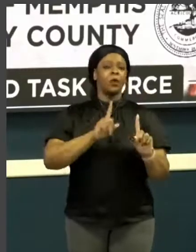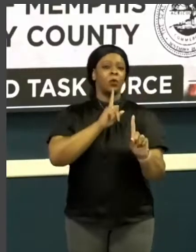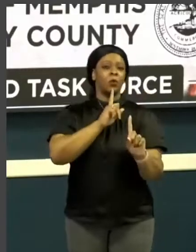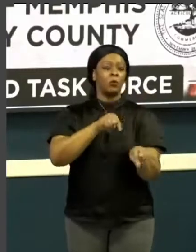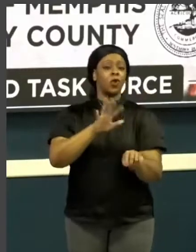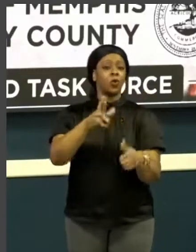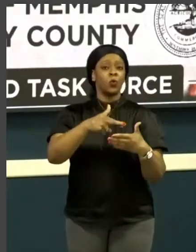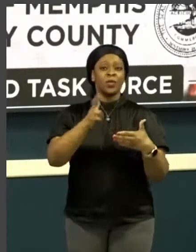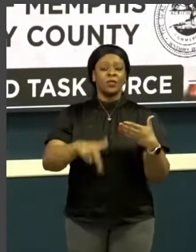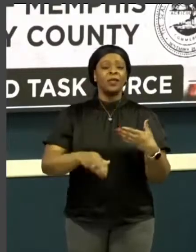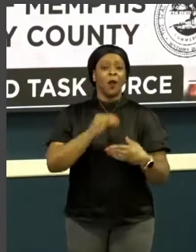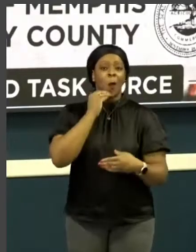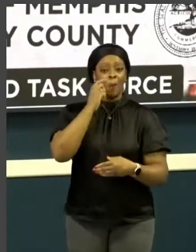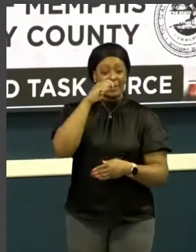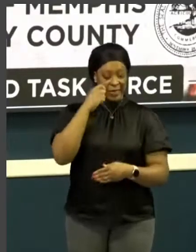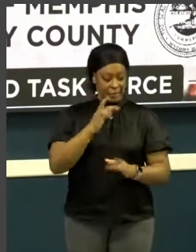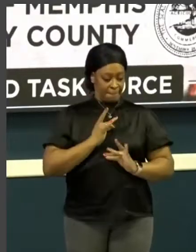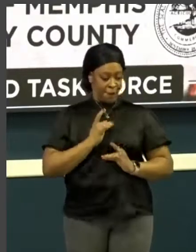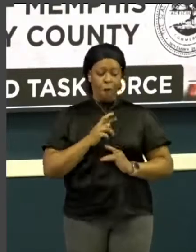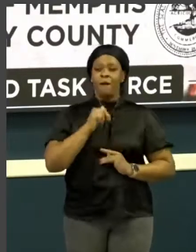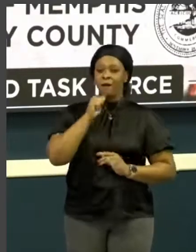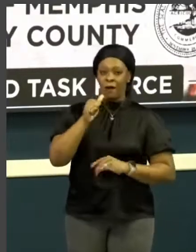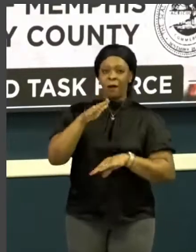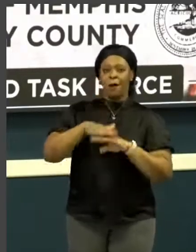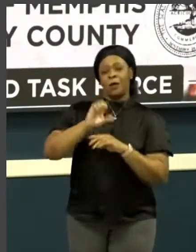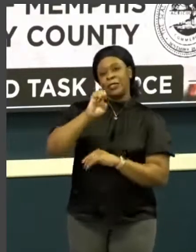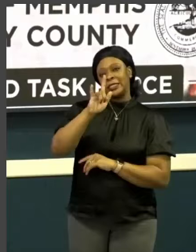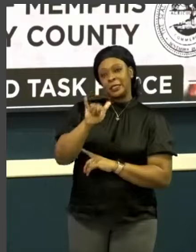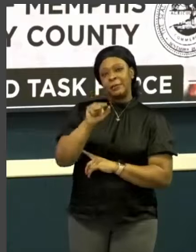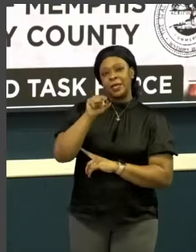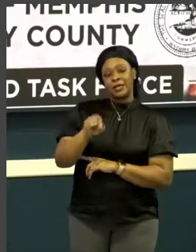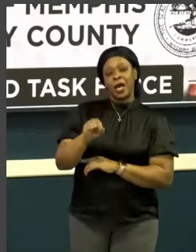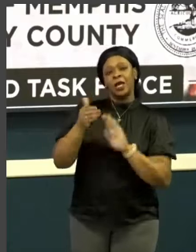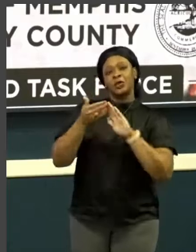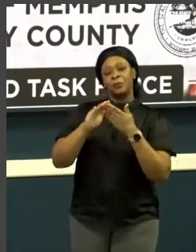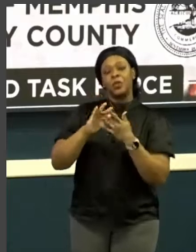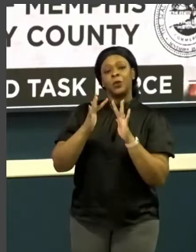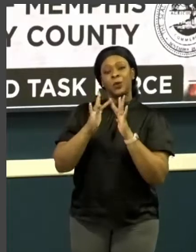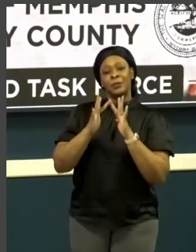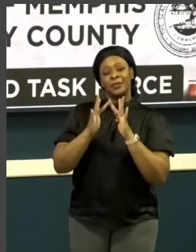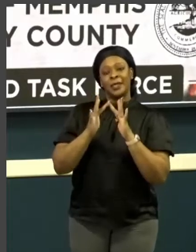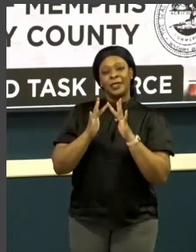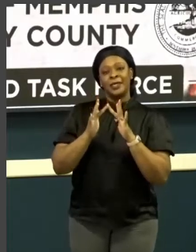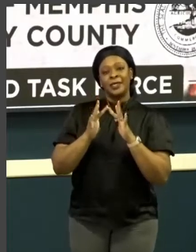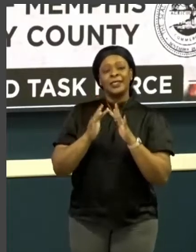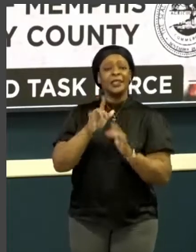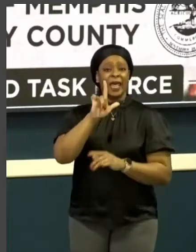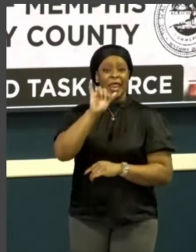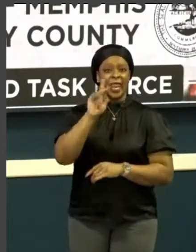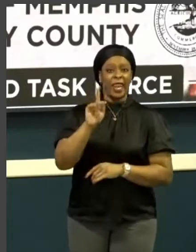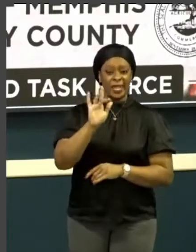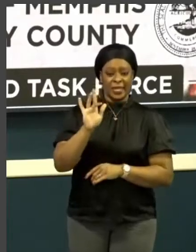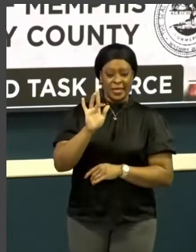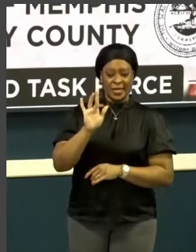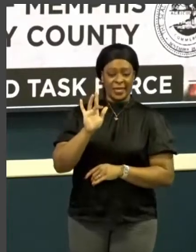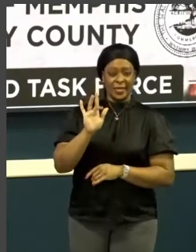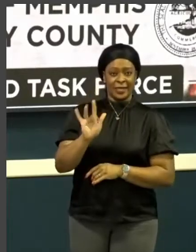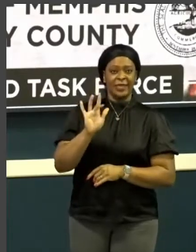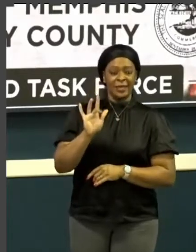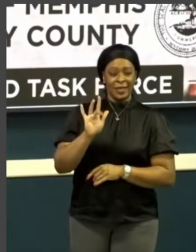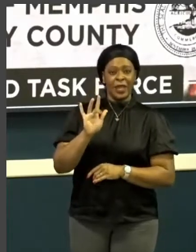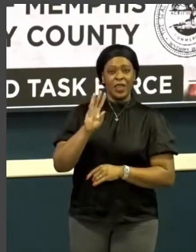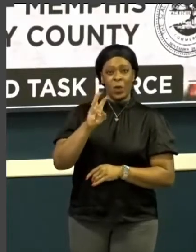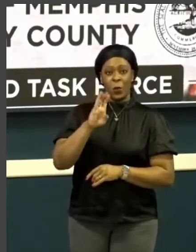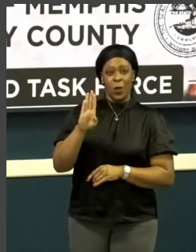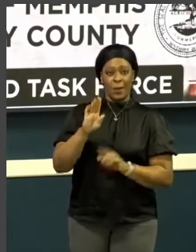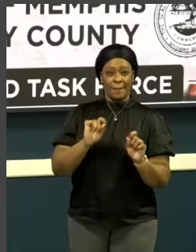the results of their home test kits on our shelby.community website. A link to a fillable web form